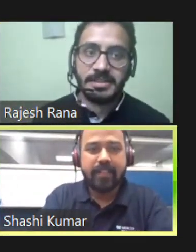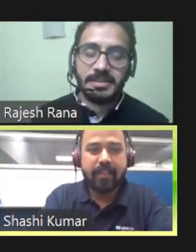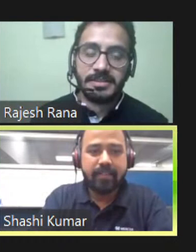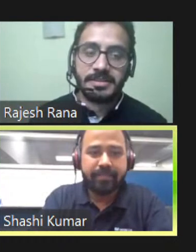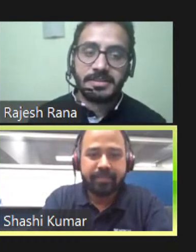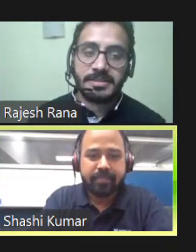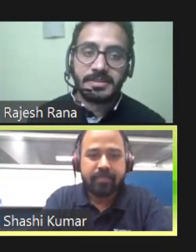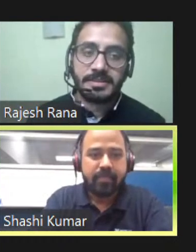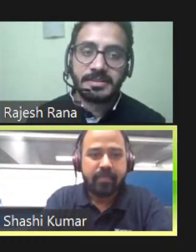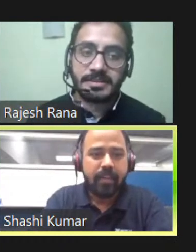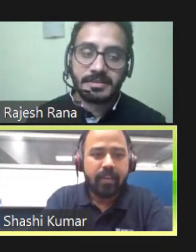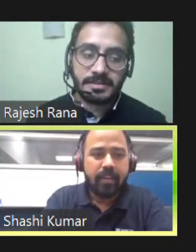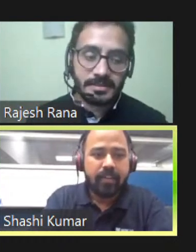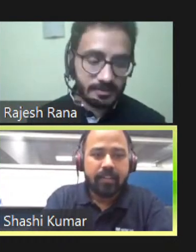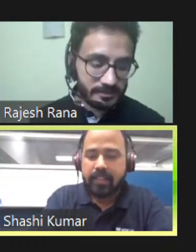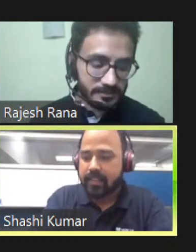guys,